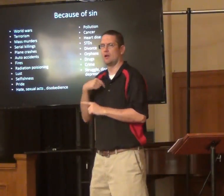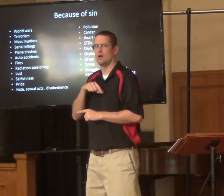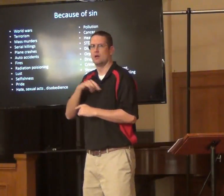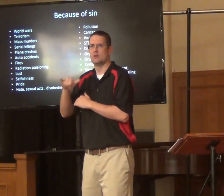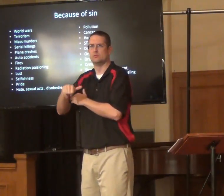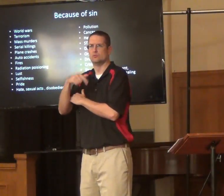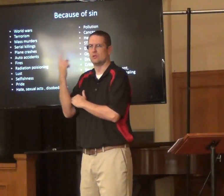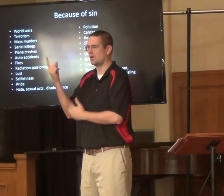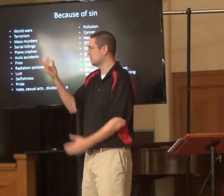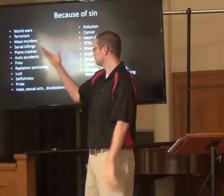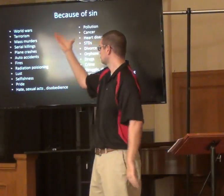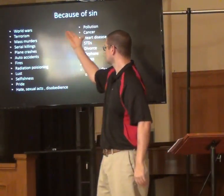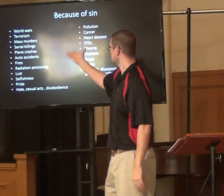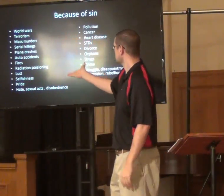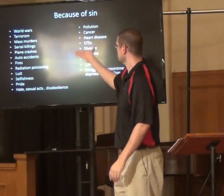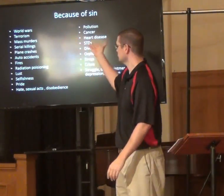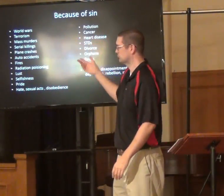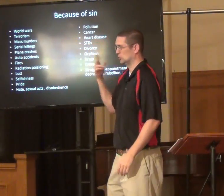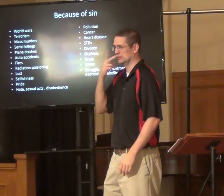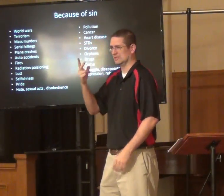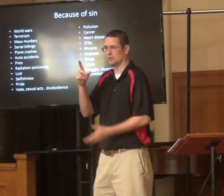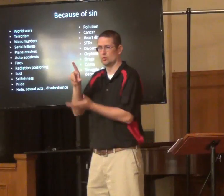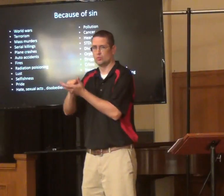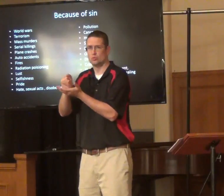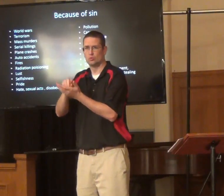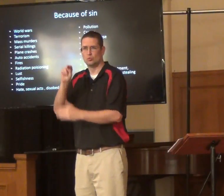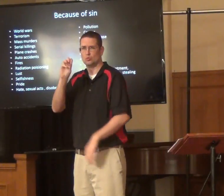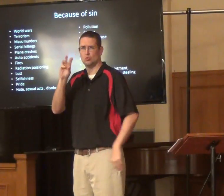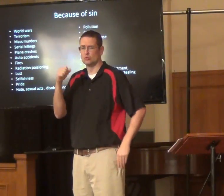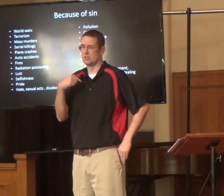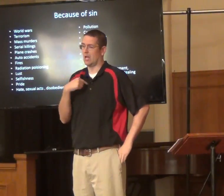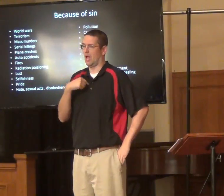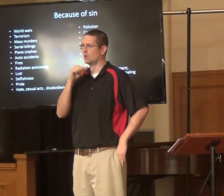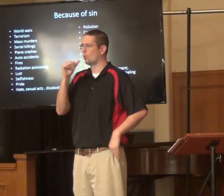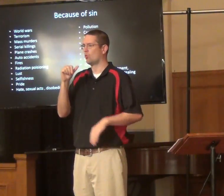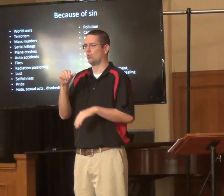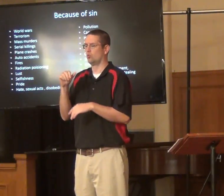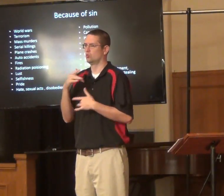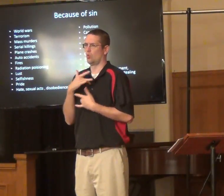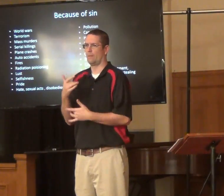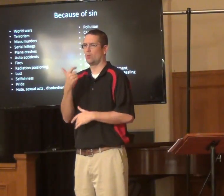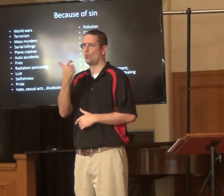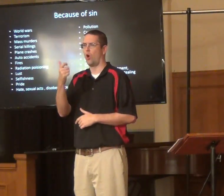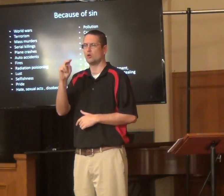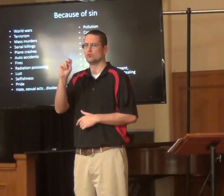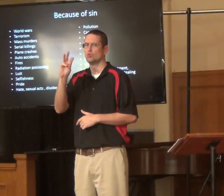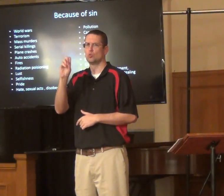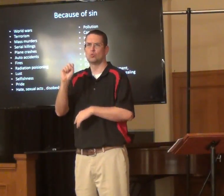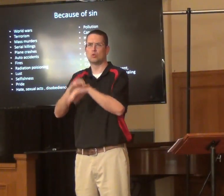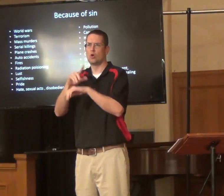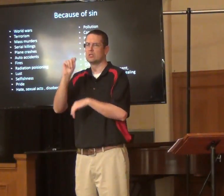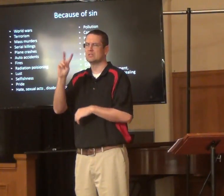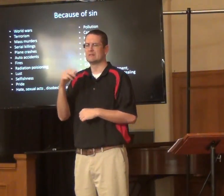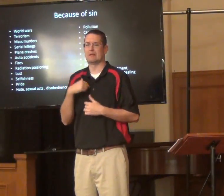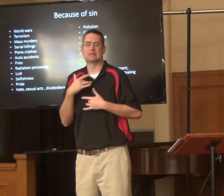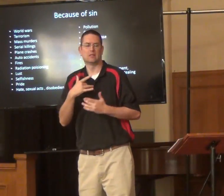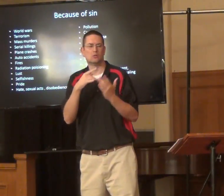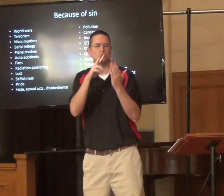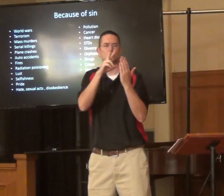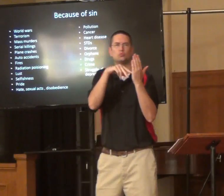How badly sin affects us today. You see in the news, I don't typically watch the news on TV.